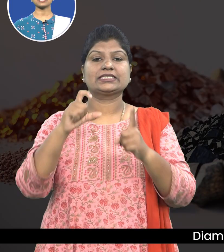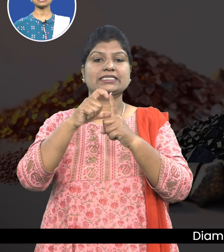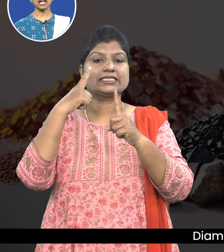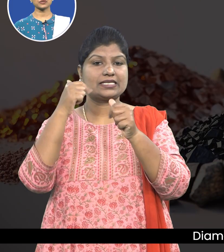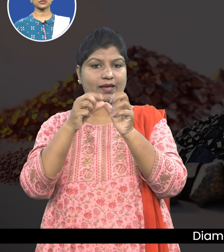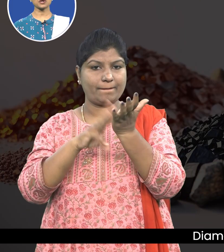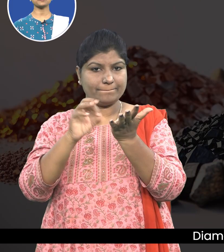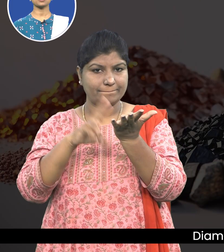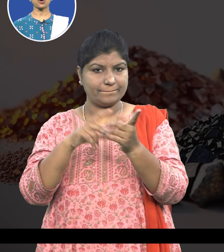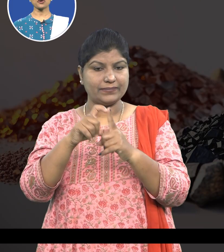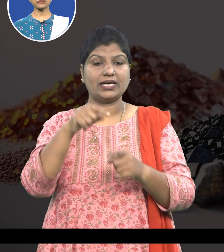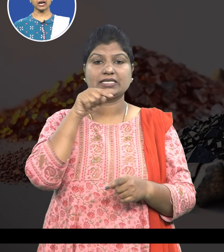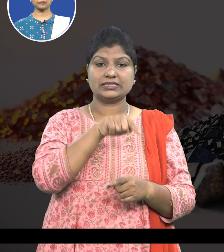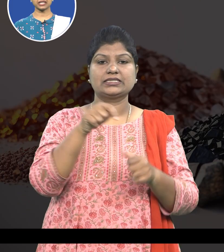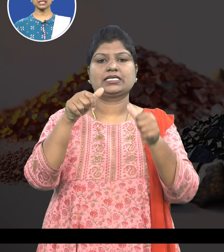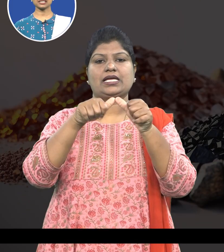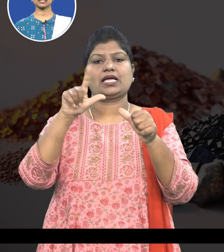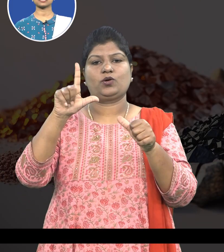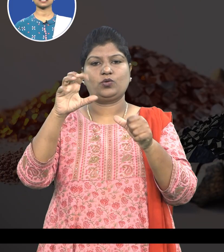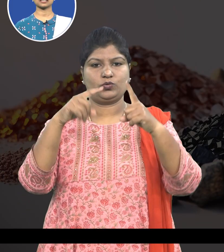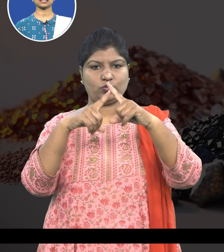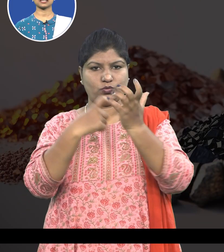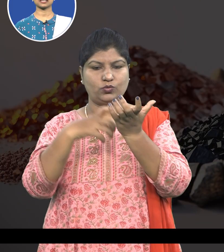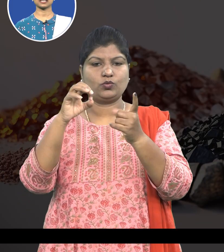Diamond is an allotrope of carbon,